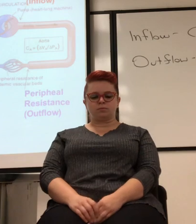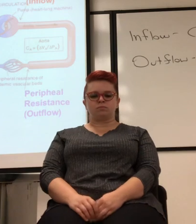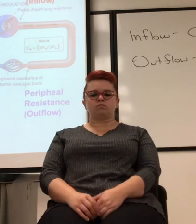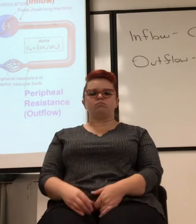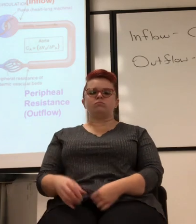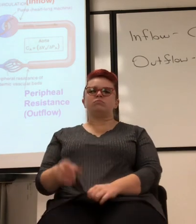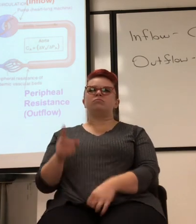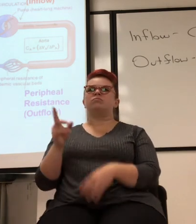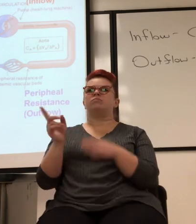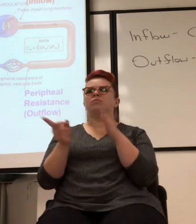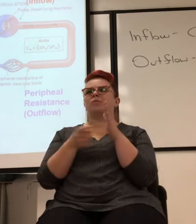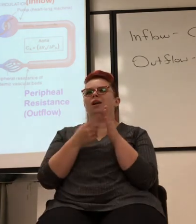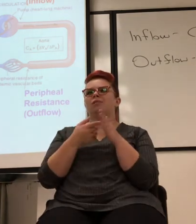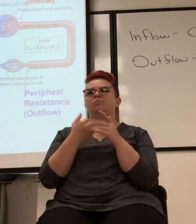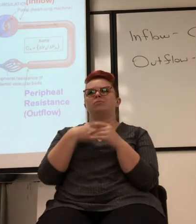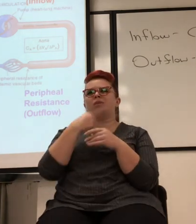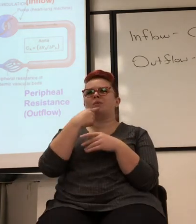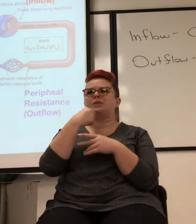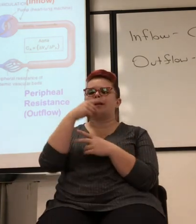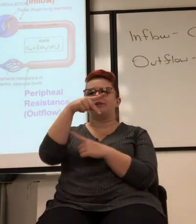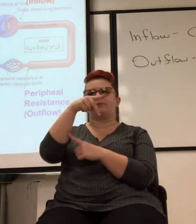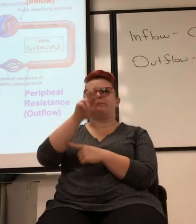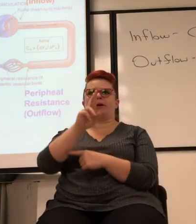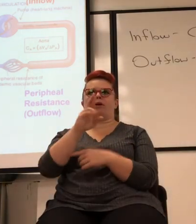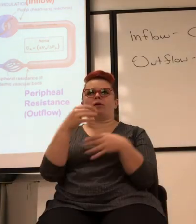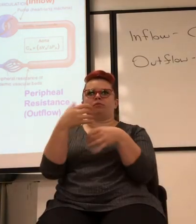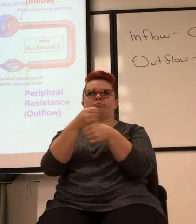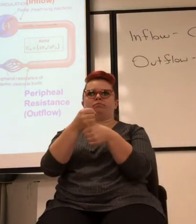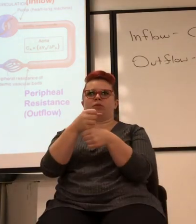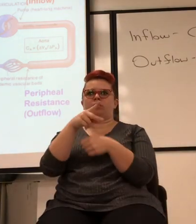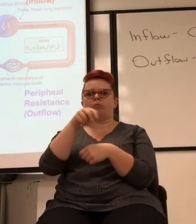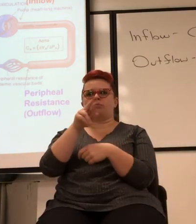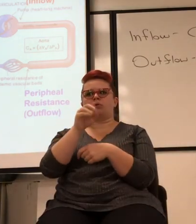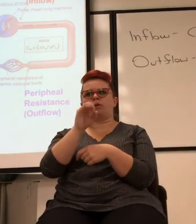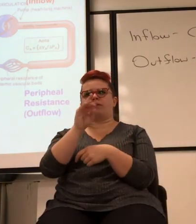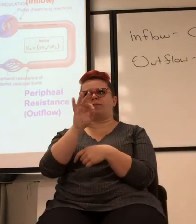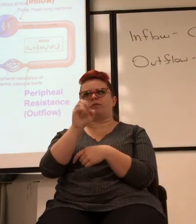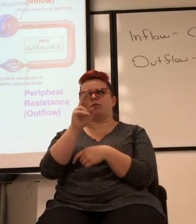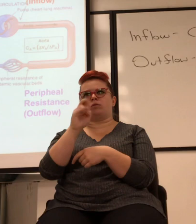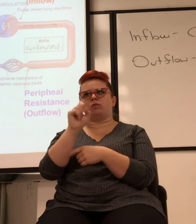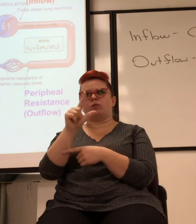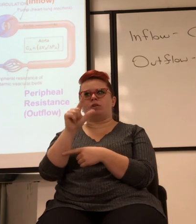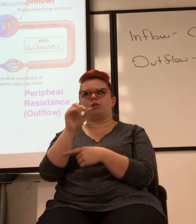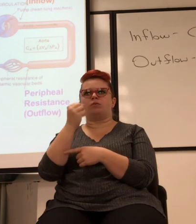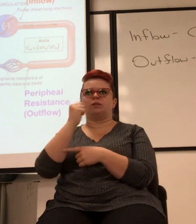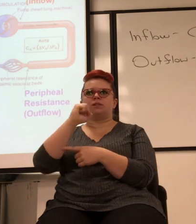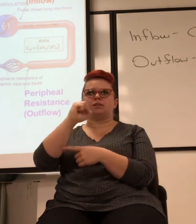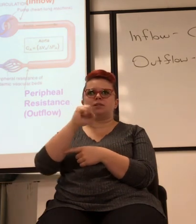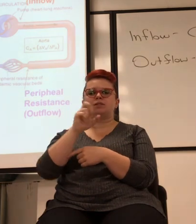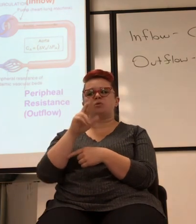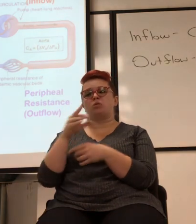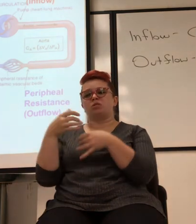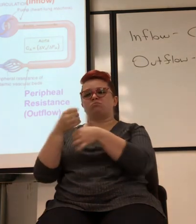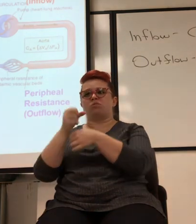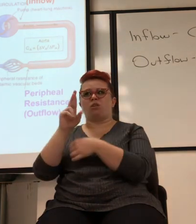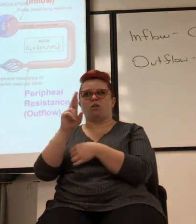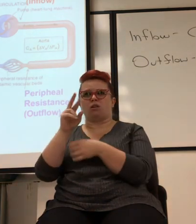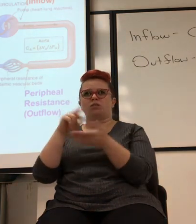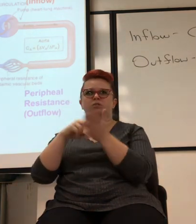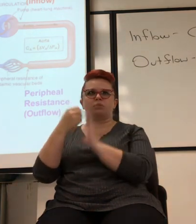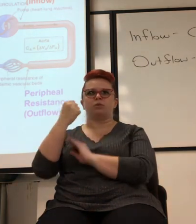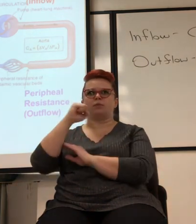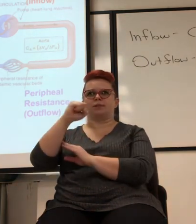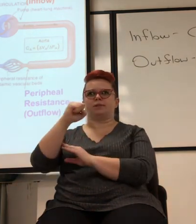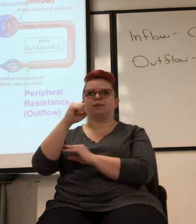Sometimes I'll just say PR or just R as an abbreviation for resistance. If I just say resistance,